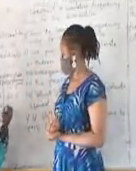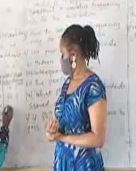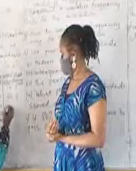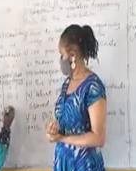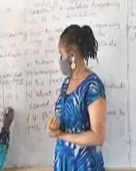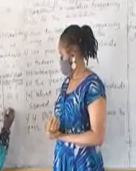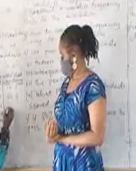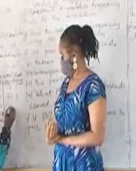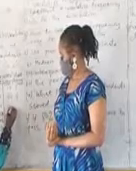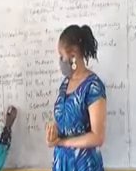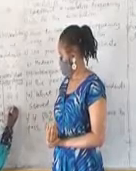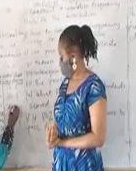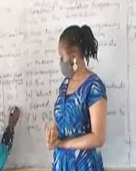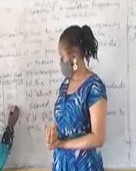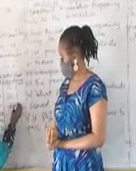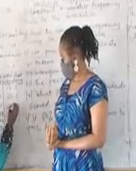to have